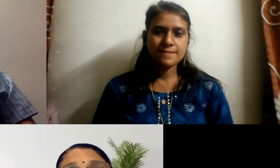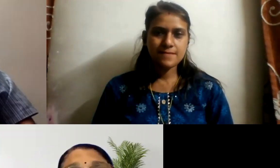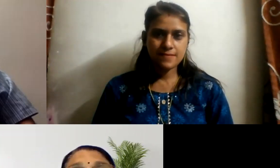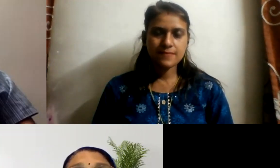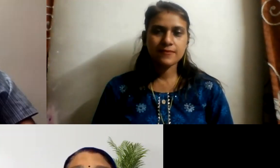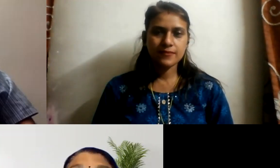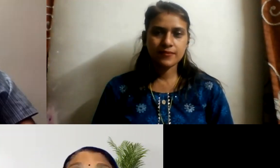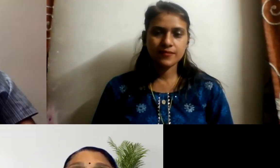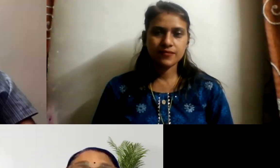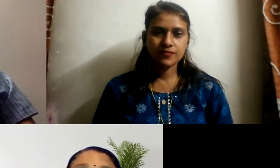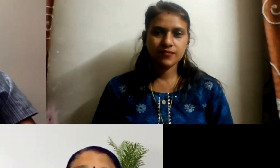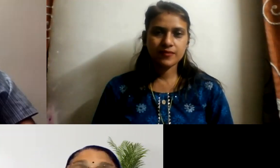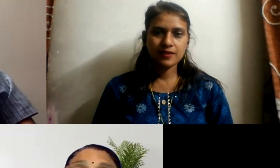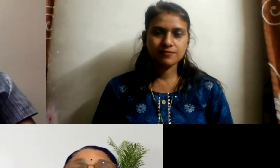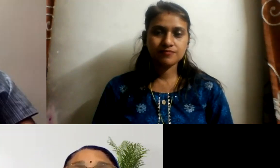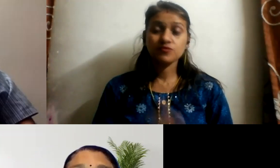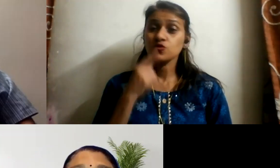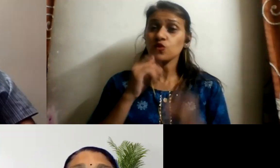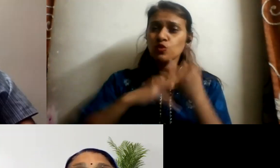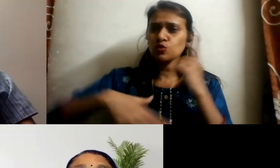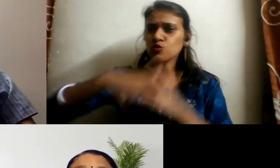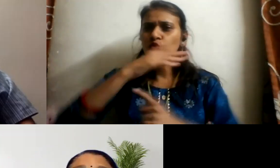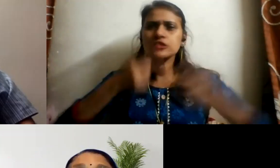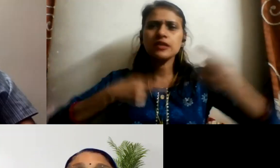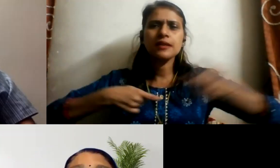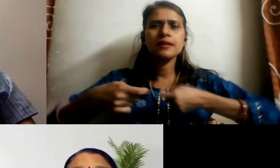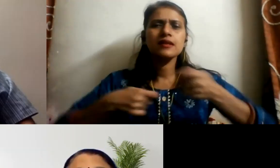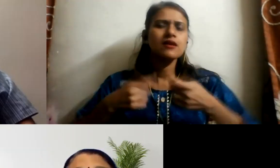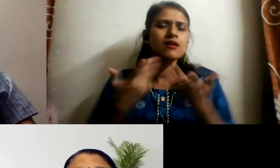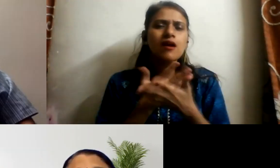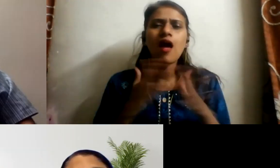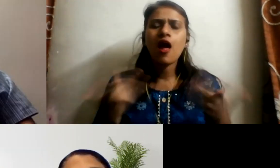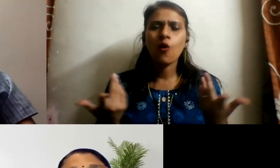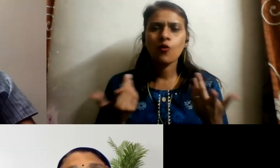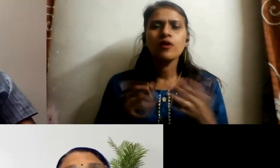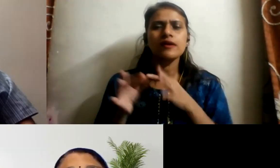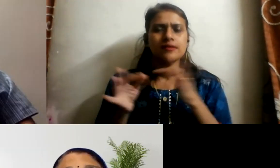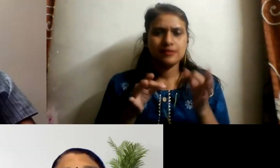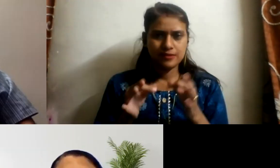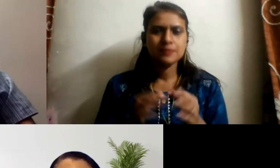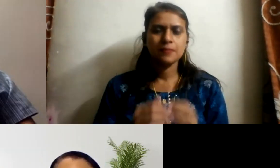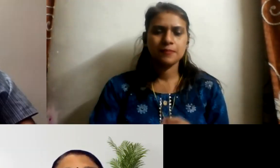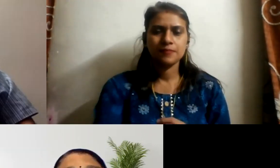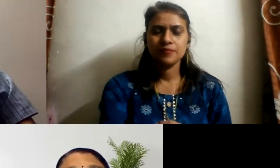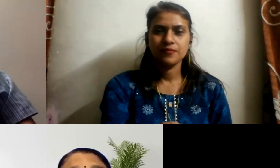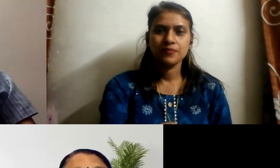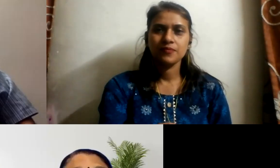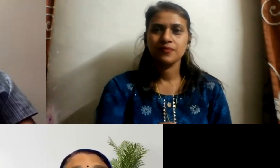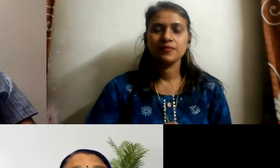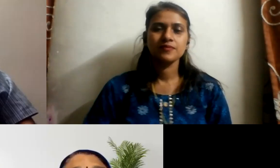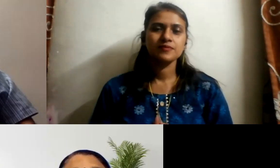talking about social entrepreneurism, I would say, and how it can go a long way in looking